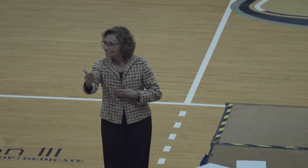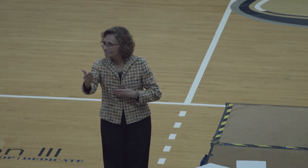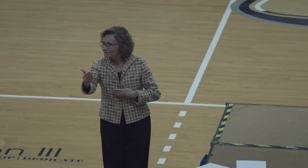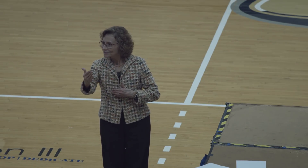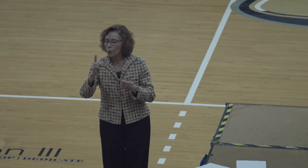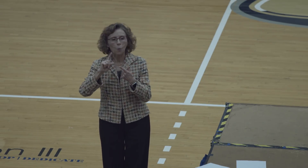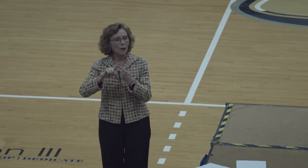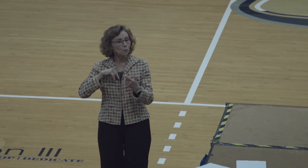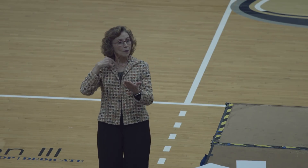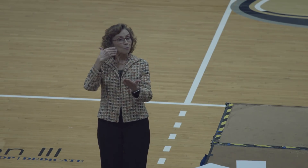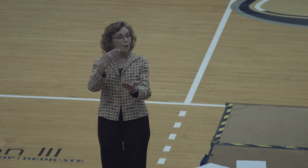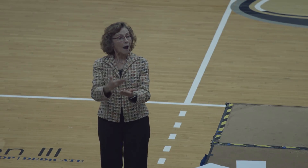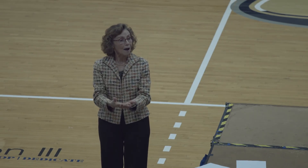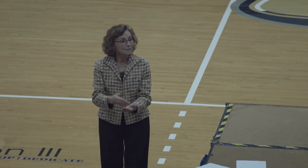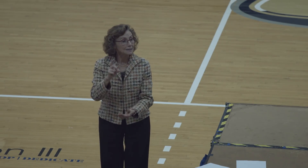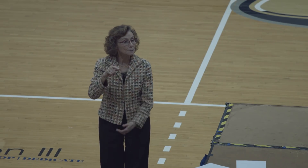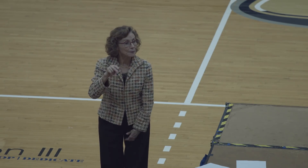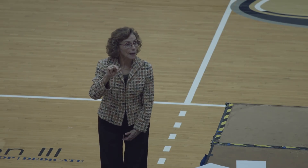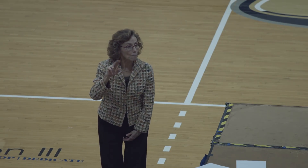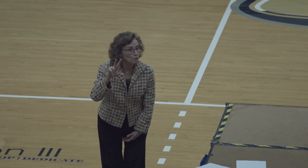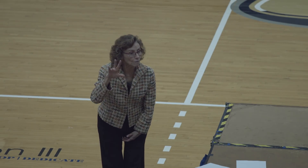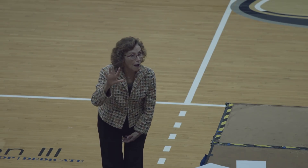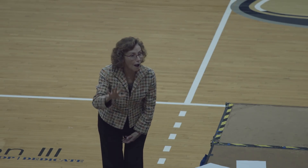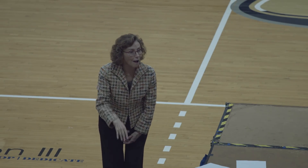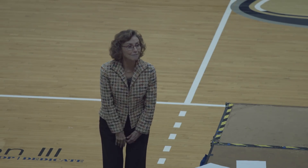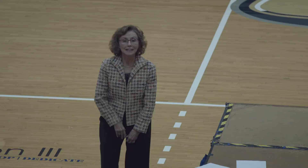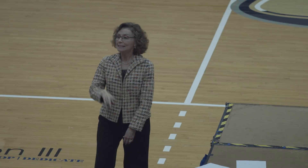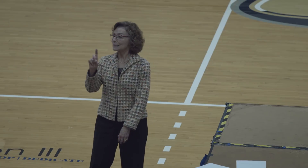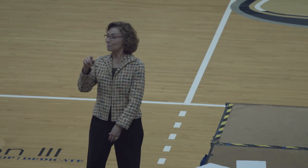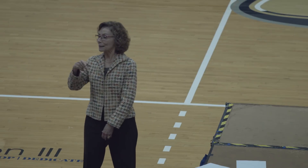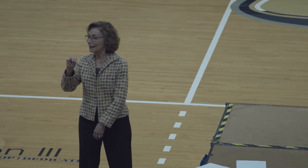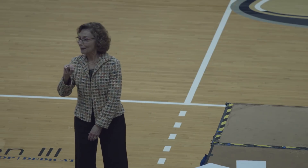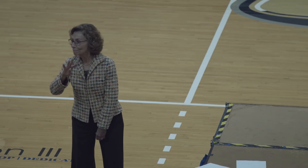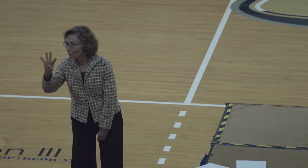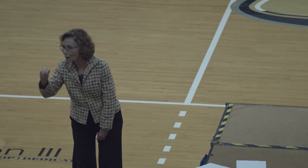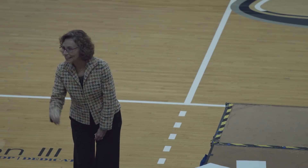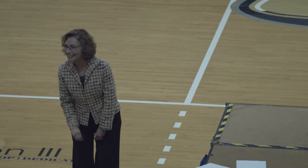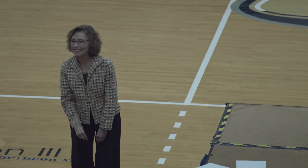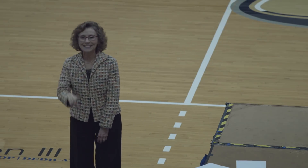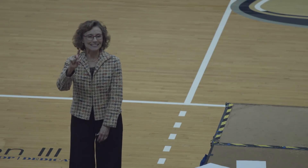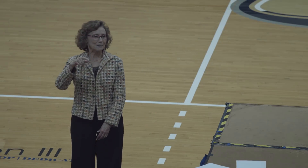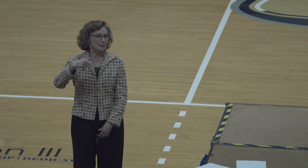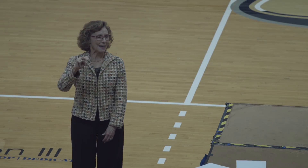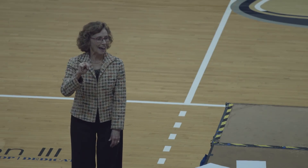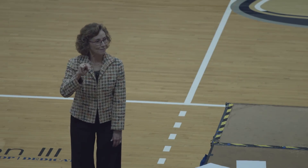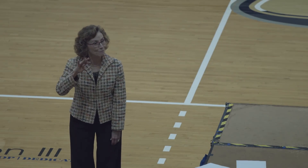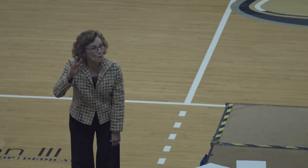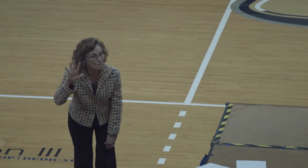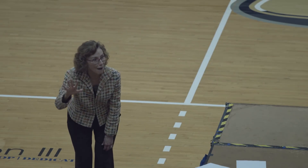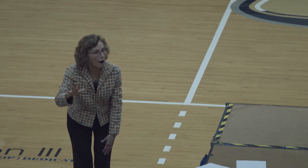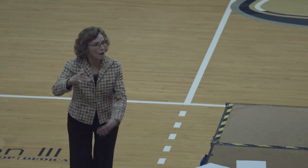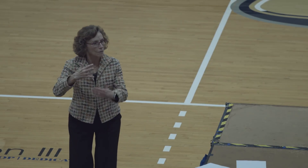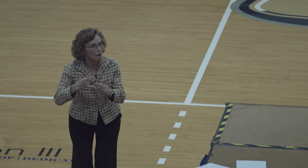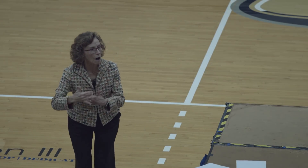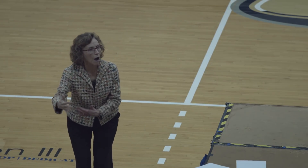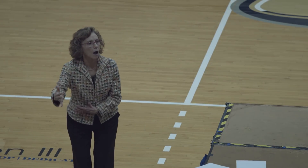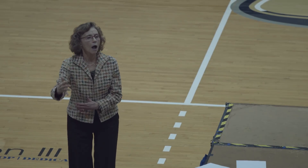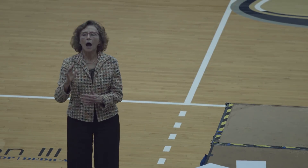And that is our hope for the future. That 5 years from now, when we gather or when we celebrate